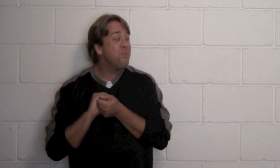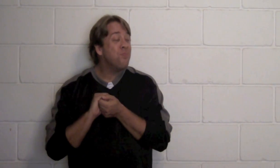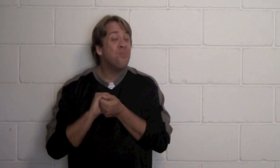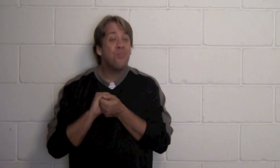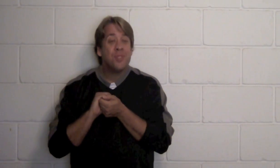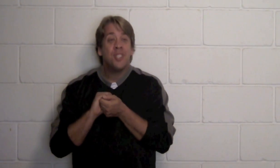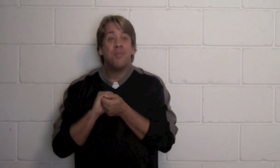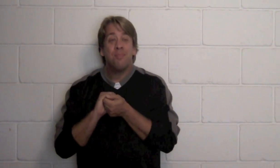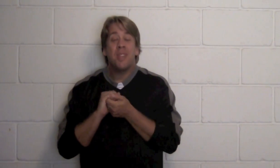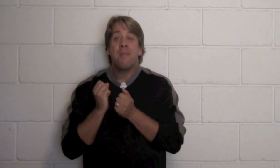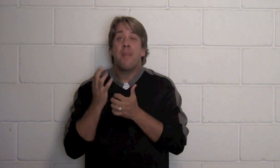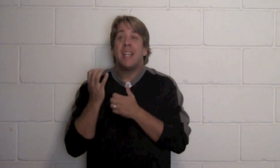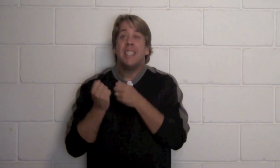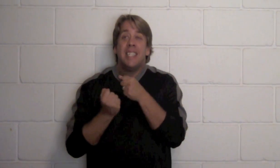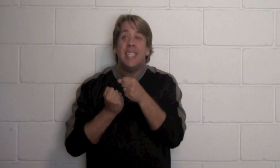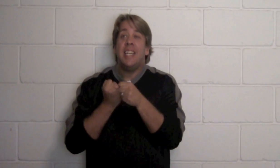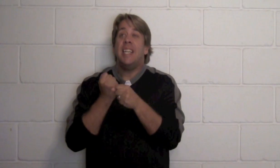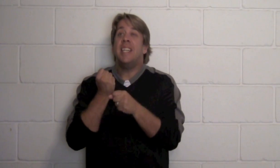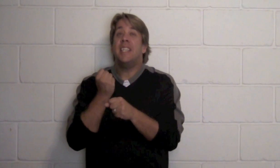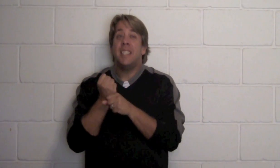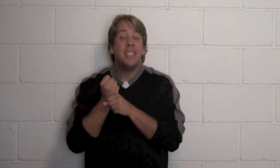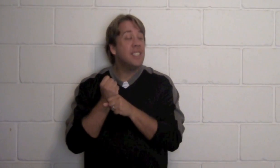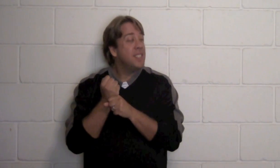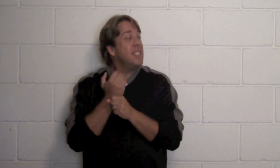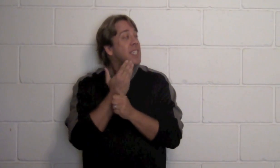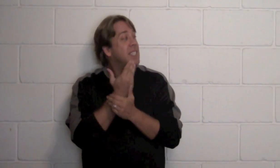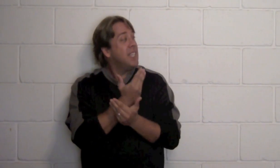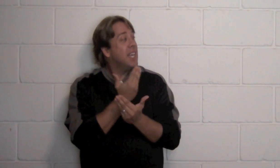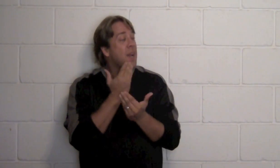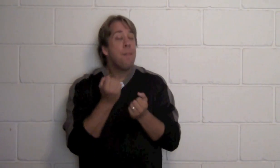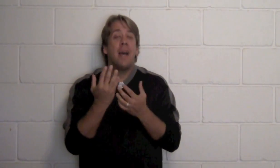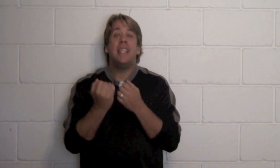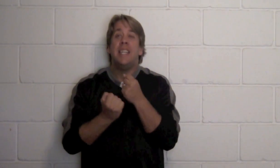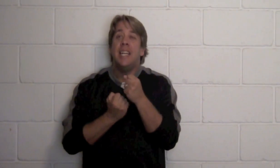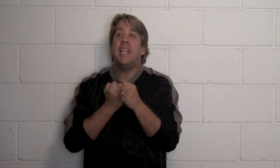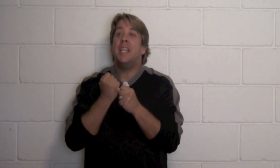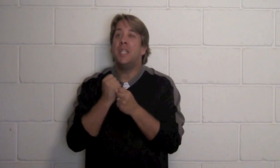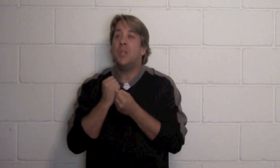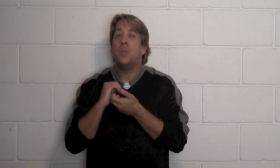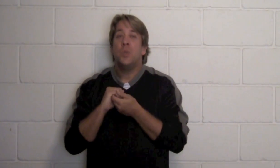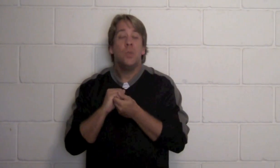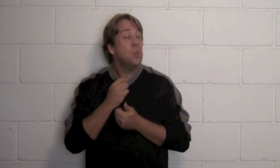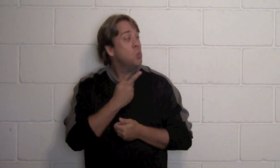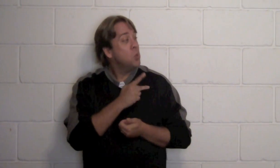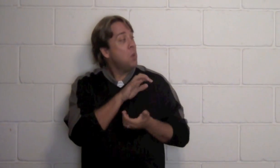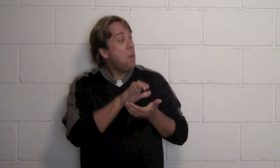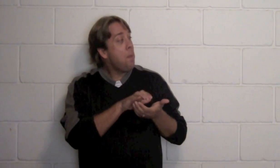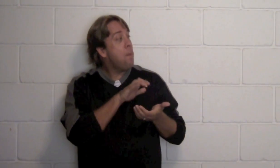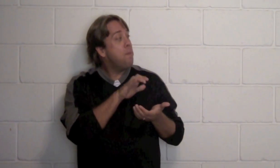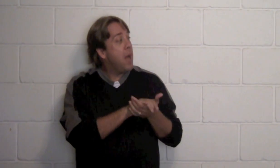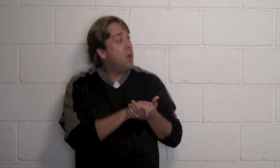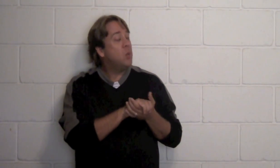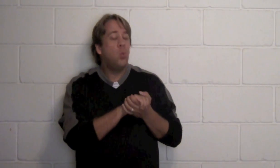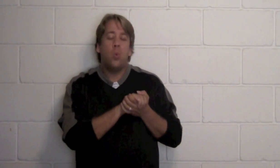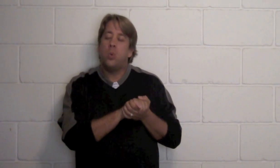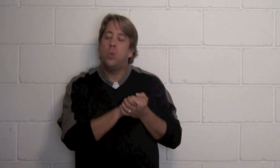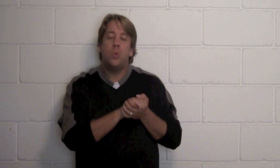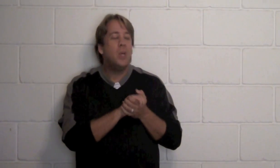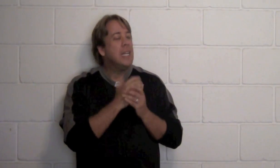The wife looked over at her husband and reflected on the many years they've been together. She said,